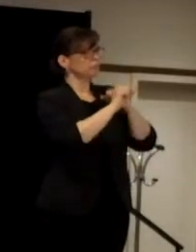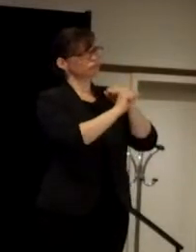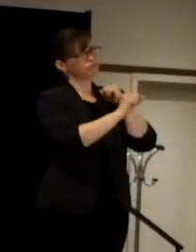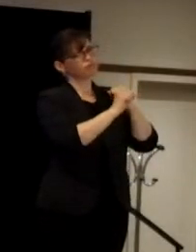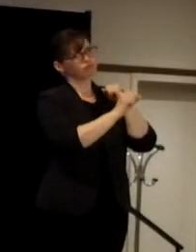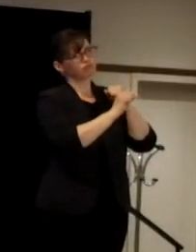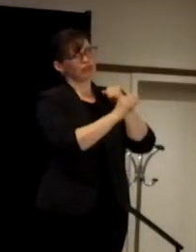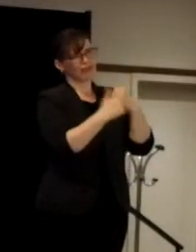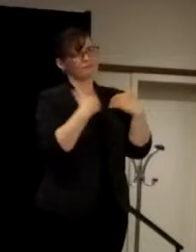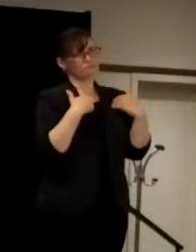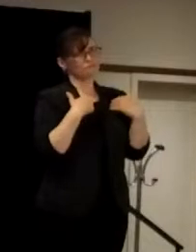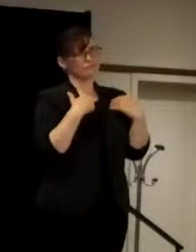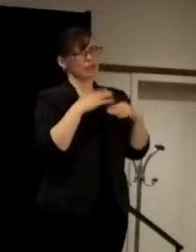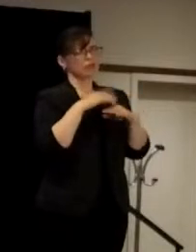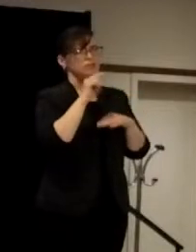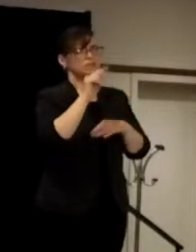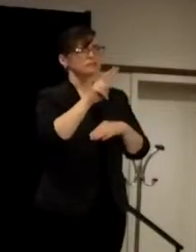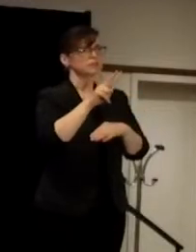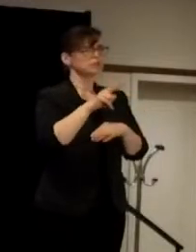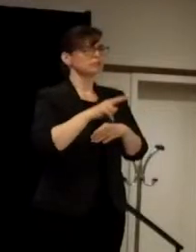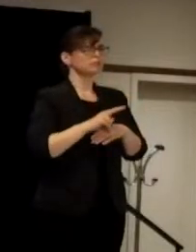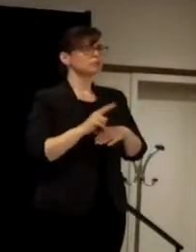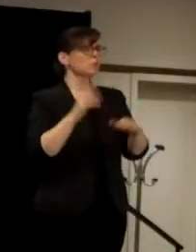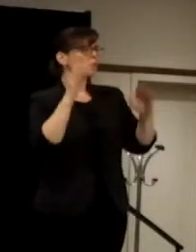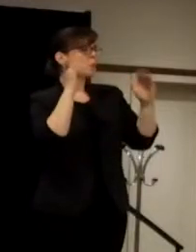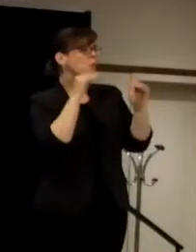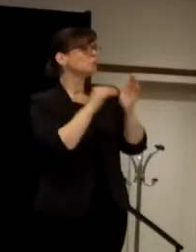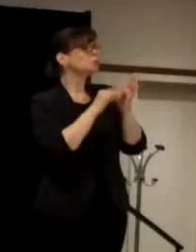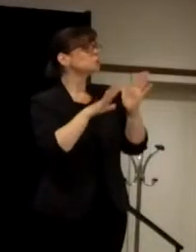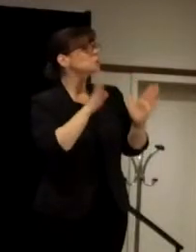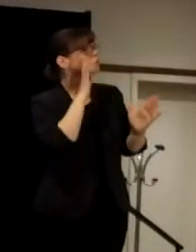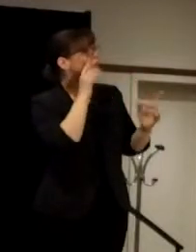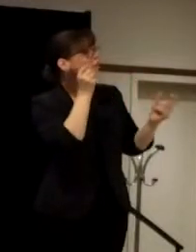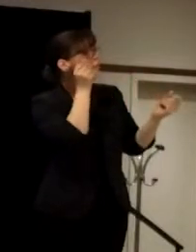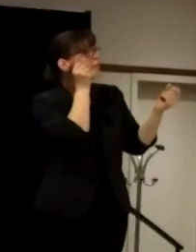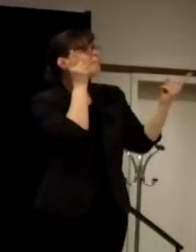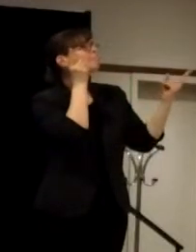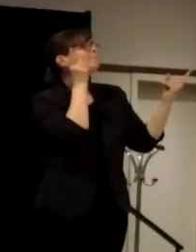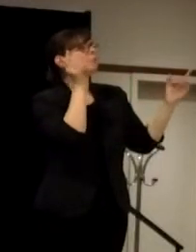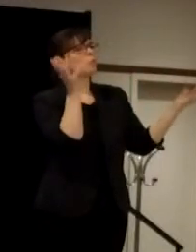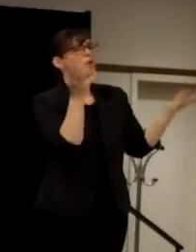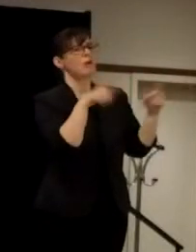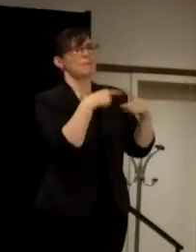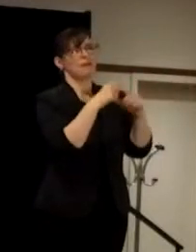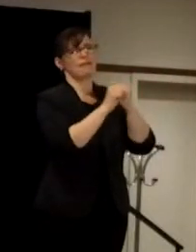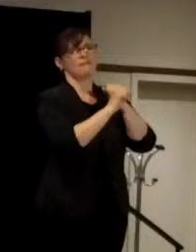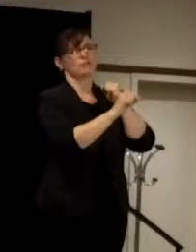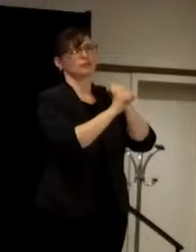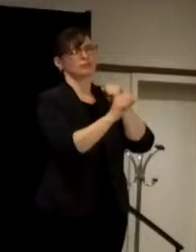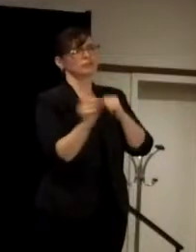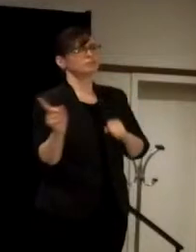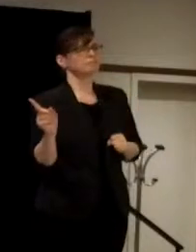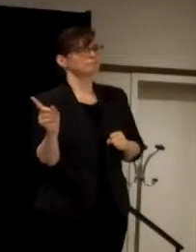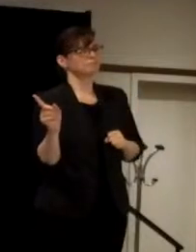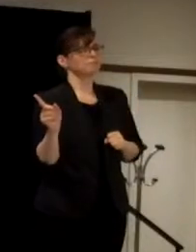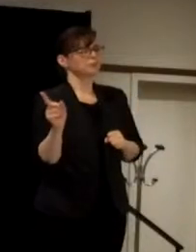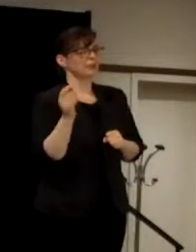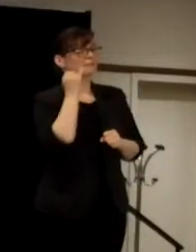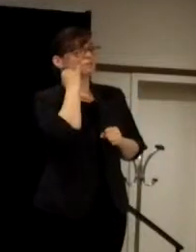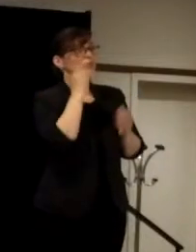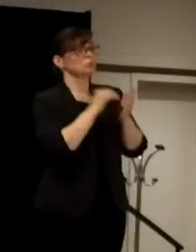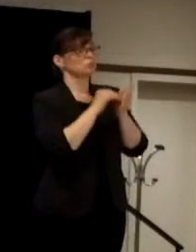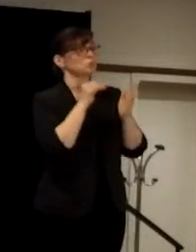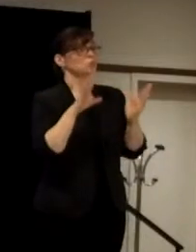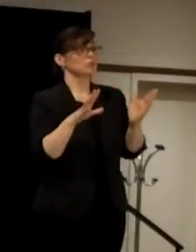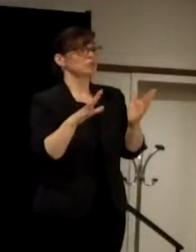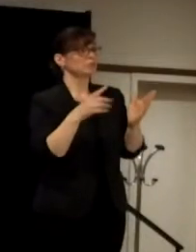vaccination clinic at SU, what do you hope that students can get out of this? Well, if the students will all pre-register, then we will get it done, and we will